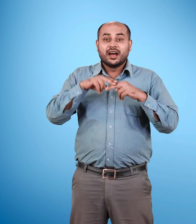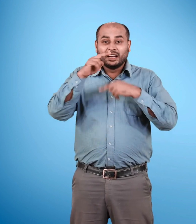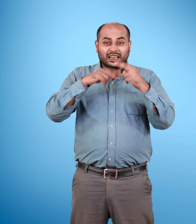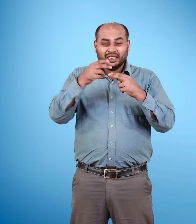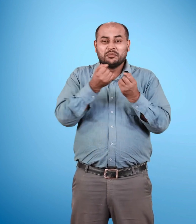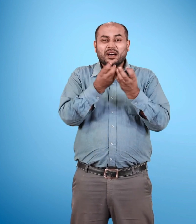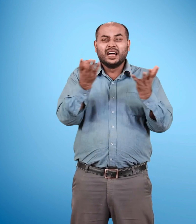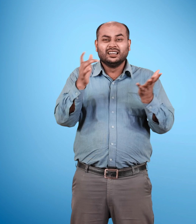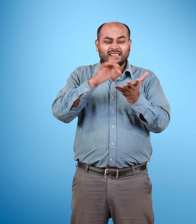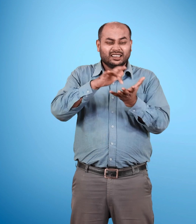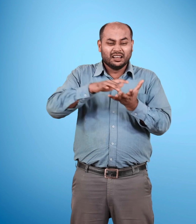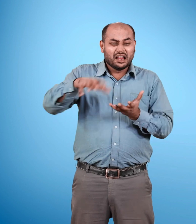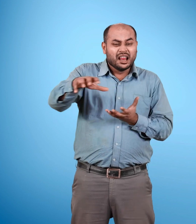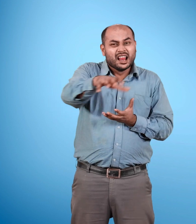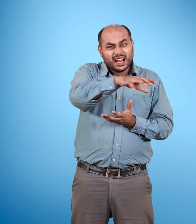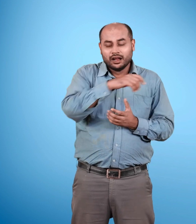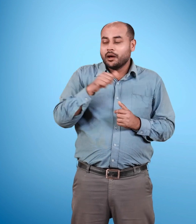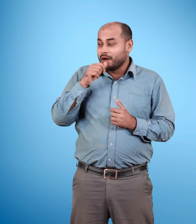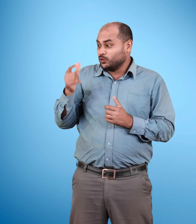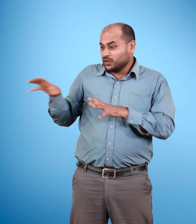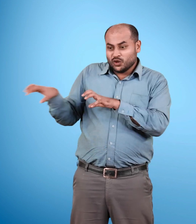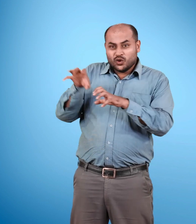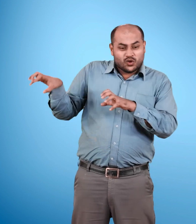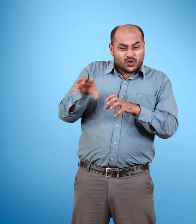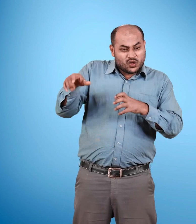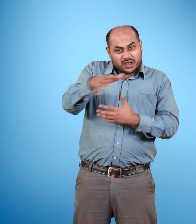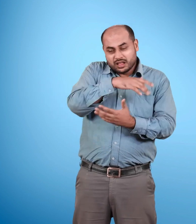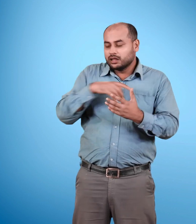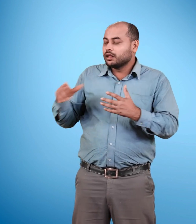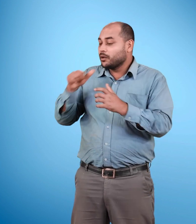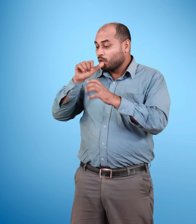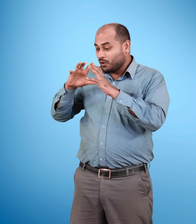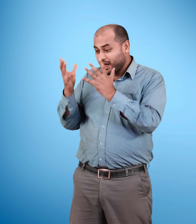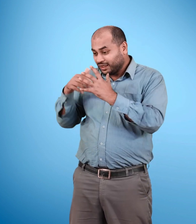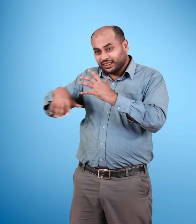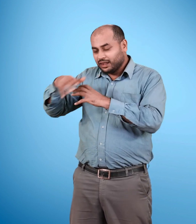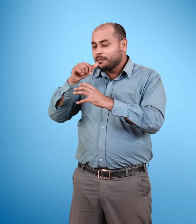These factories are leading to shortage of water in many parts of the world.